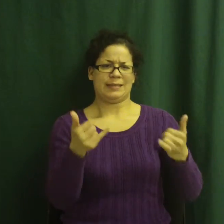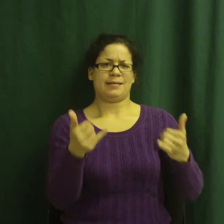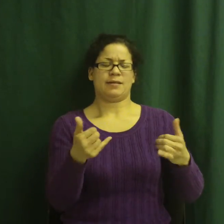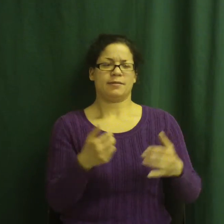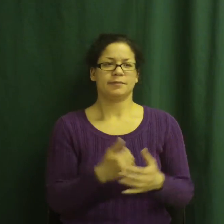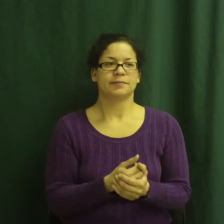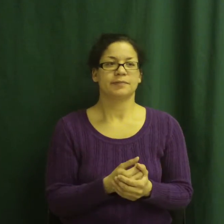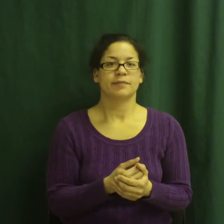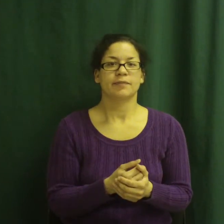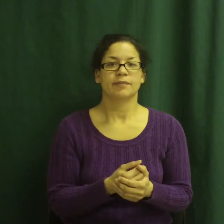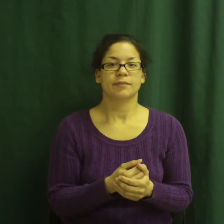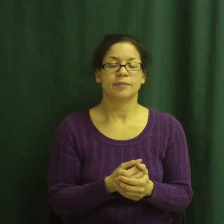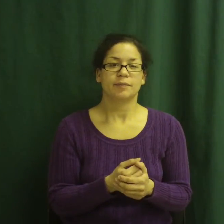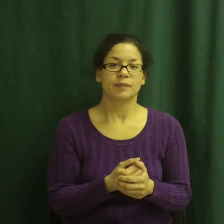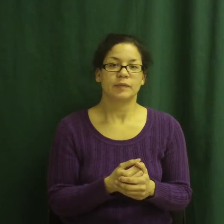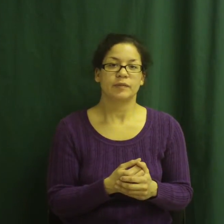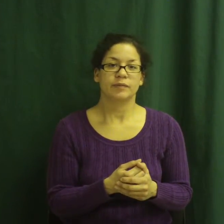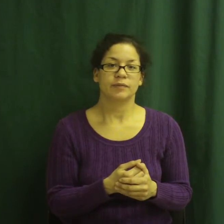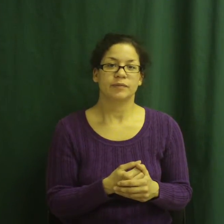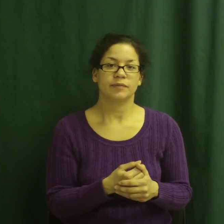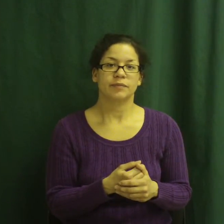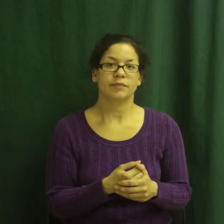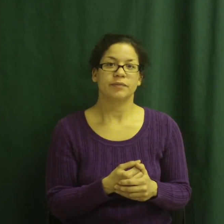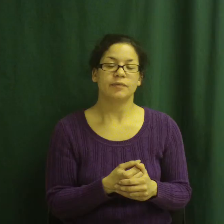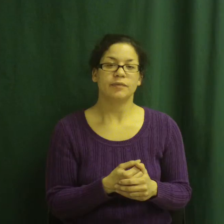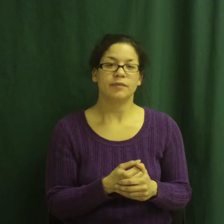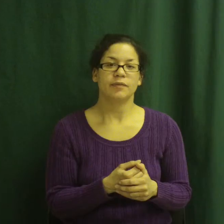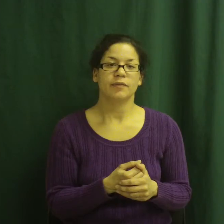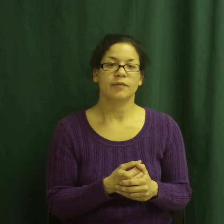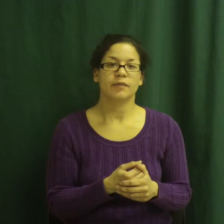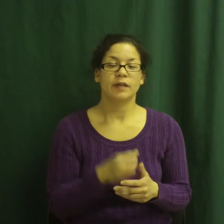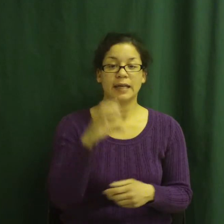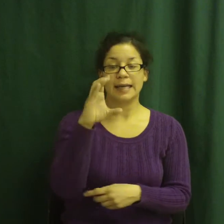spectrum of foods that have been hunted, gathered,